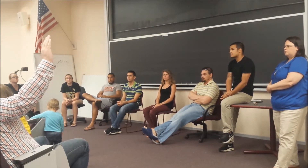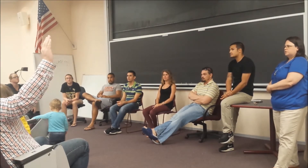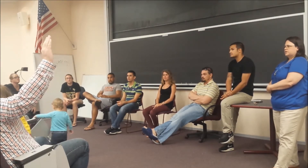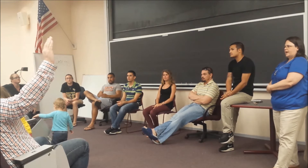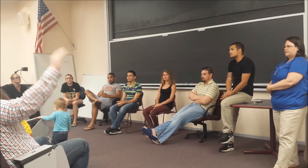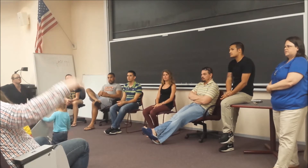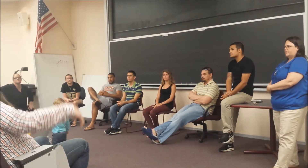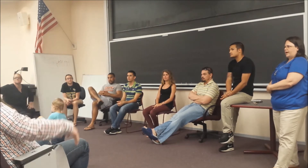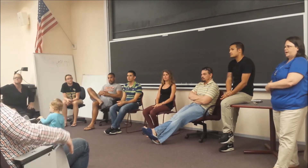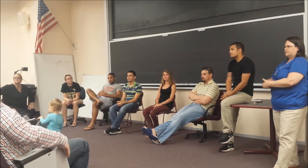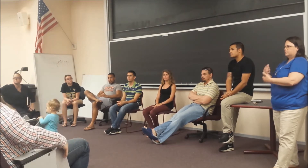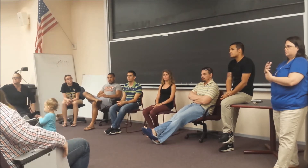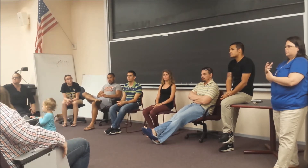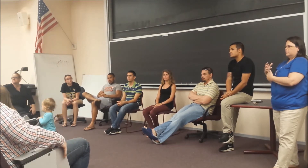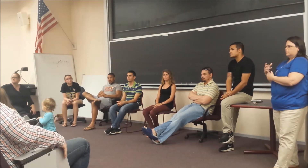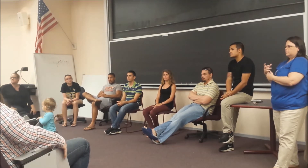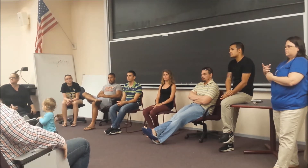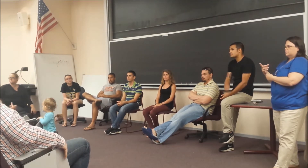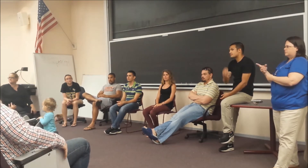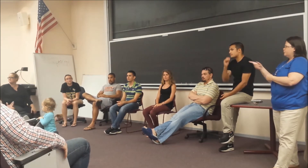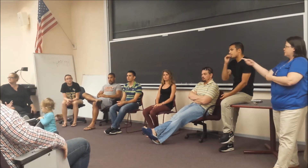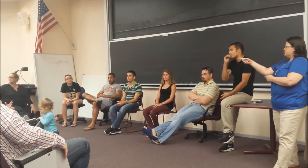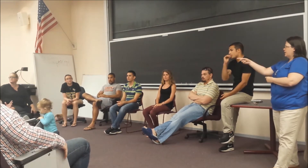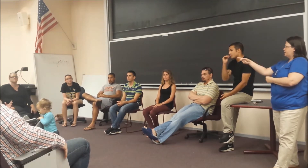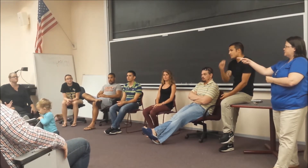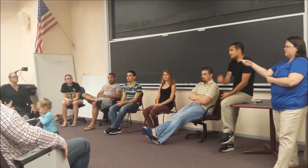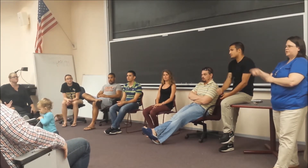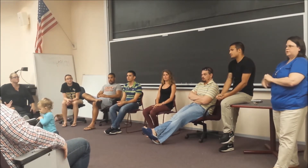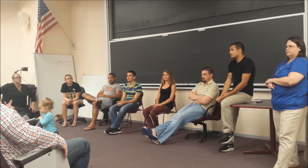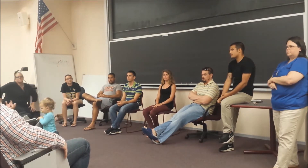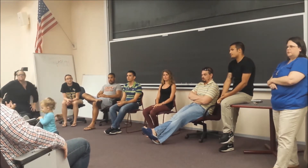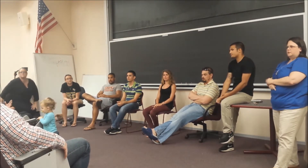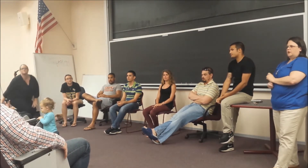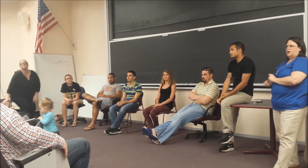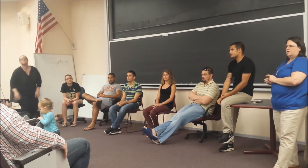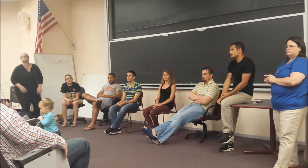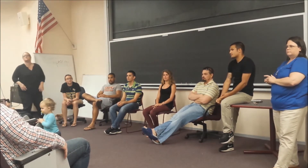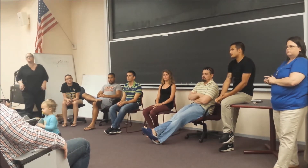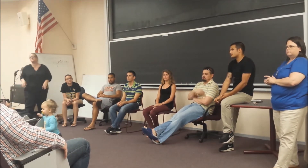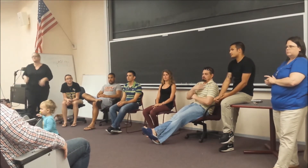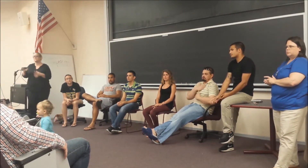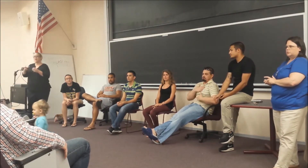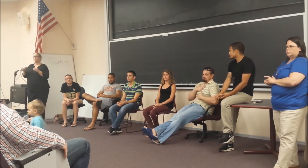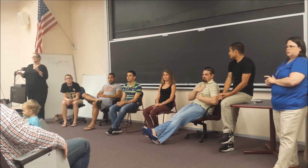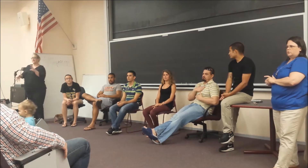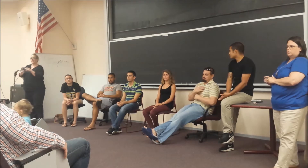I want to add to that, taking signs that,